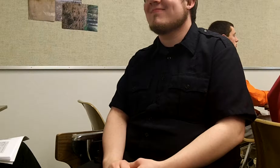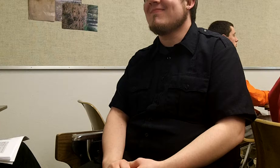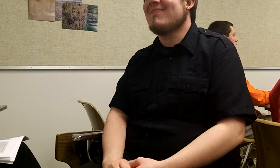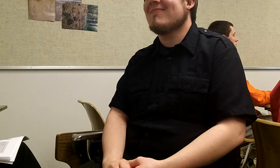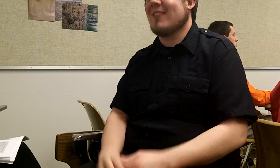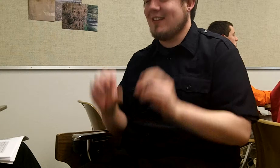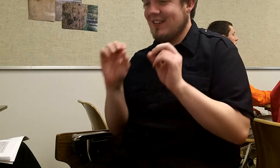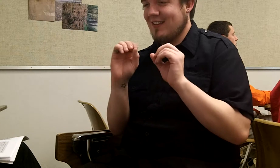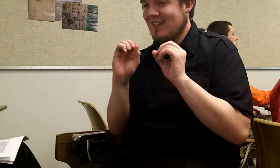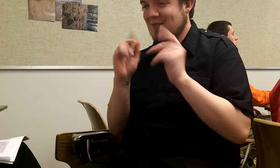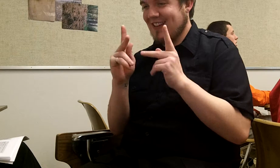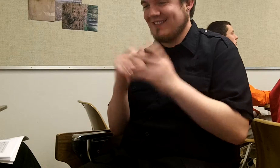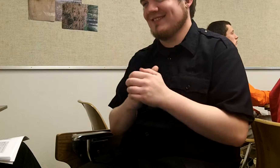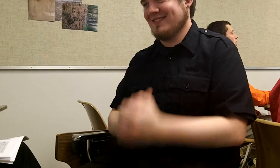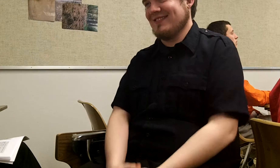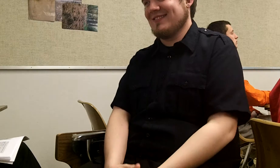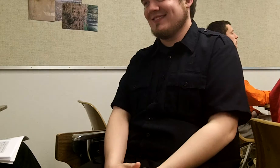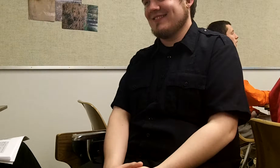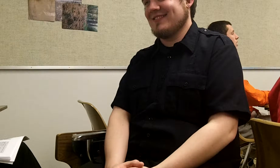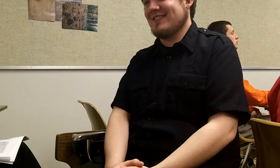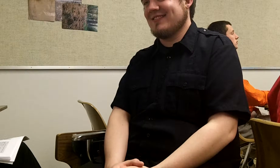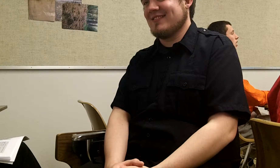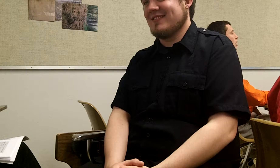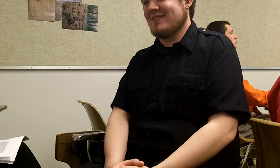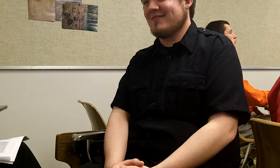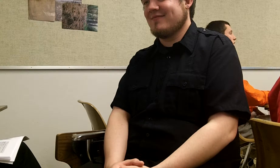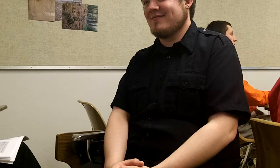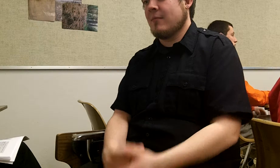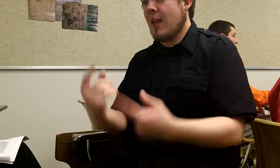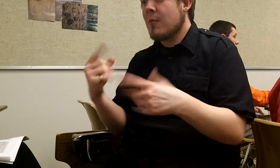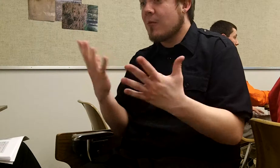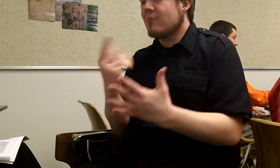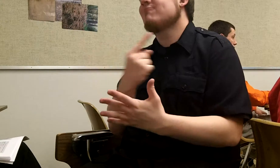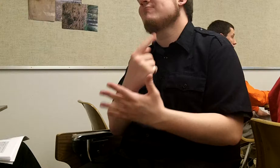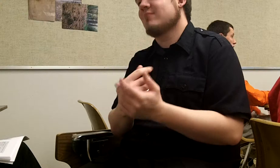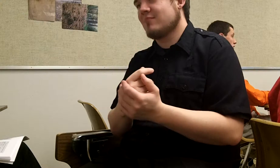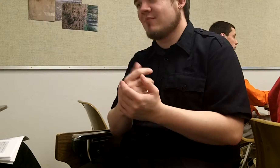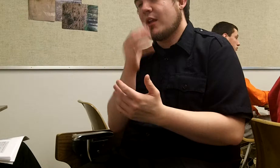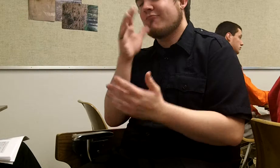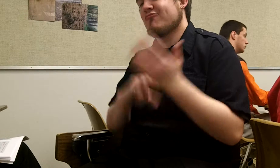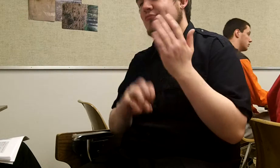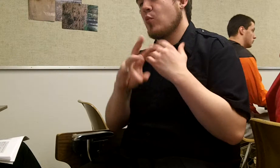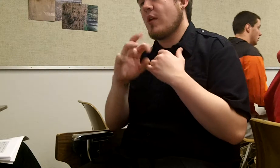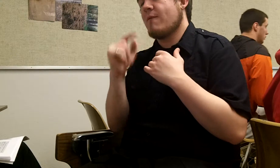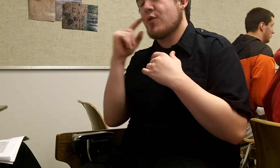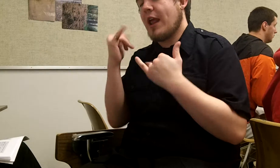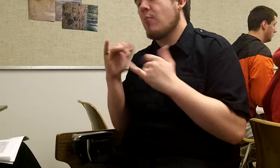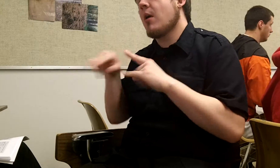Okay. So this is actually what's happening. I should take Wnt out for now. This is what's happening with no